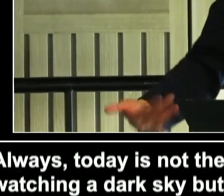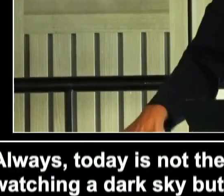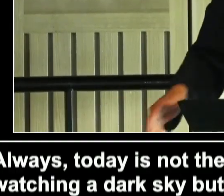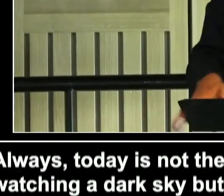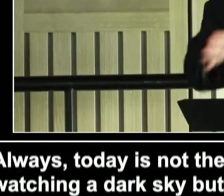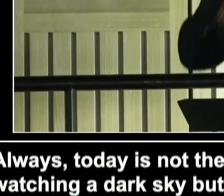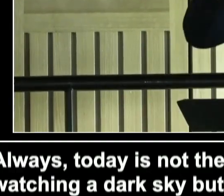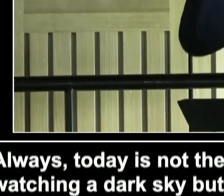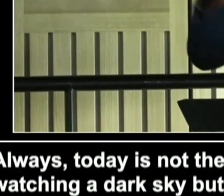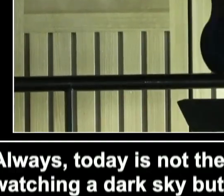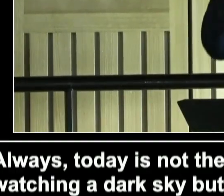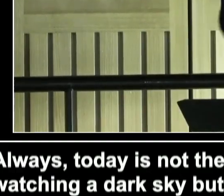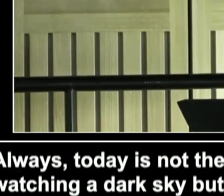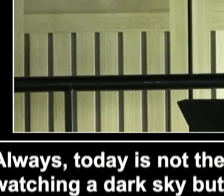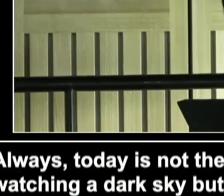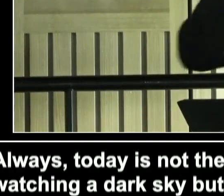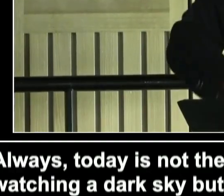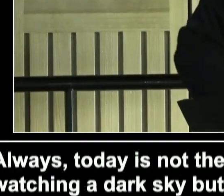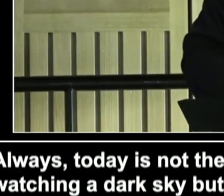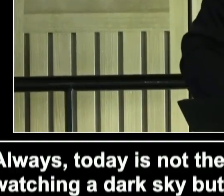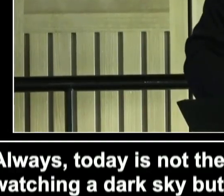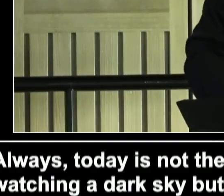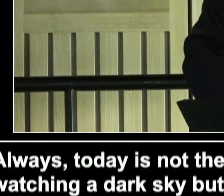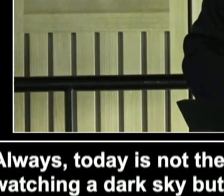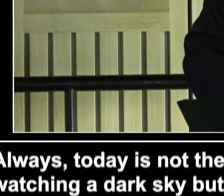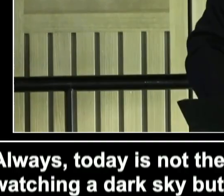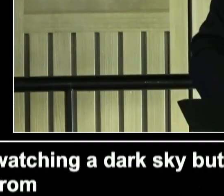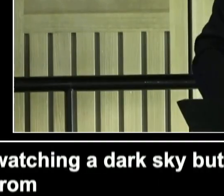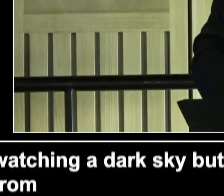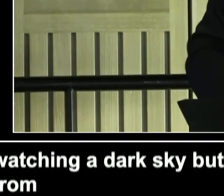If you are hurting from the past,